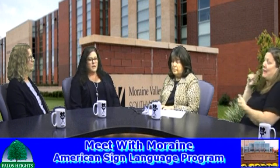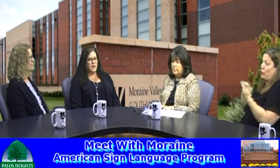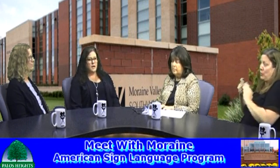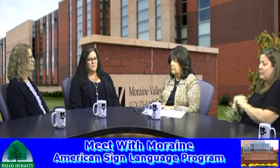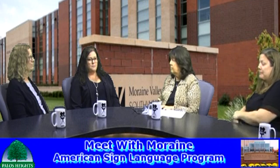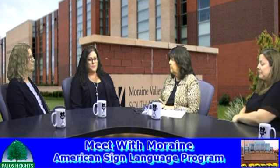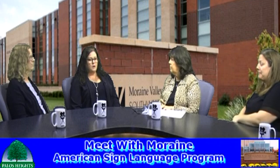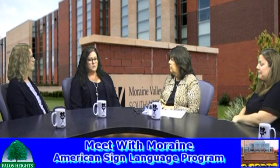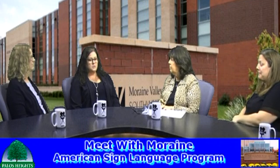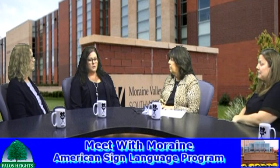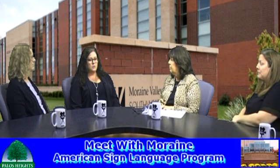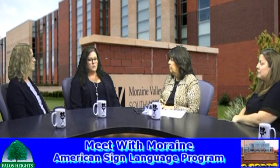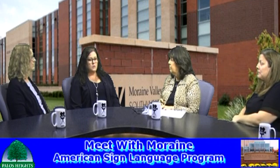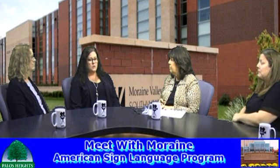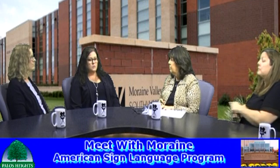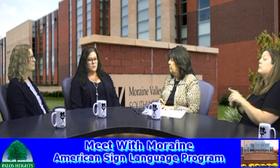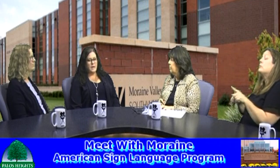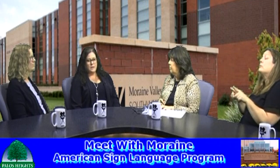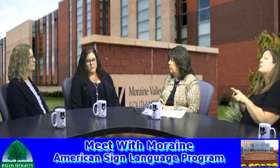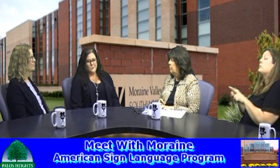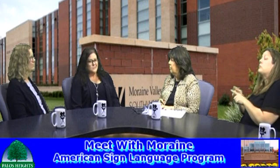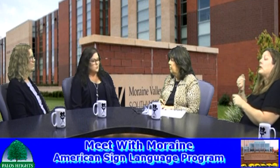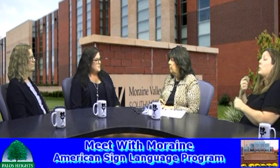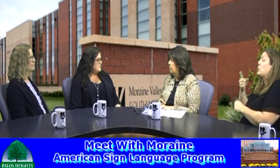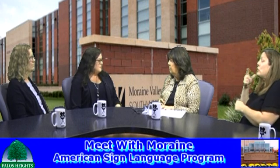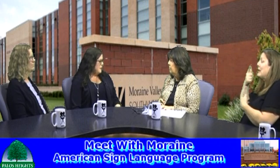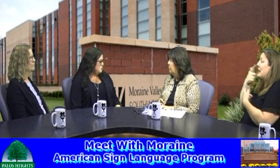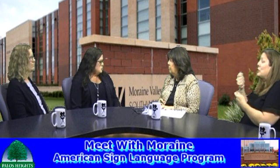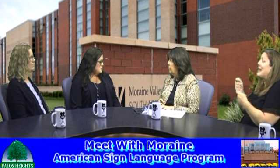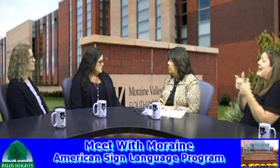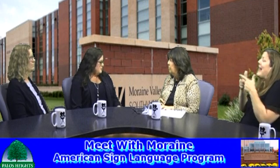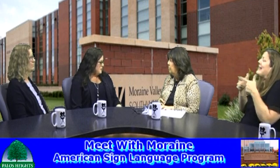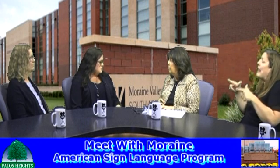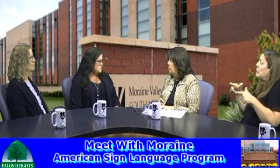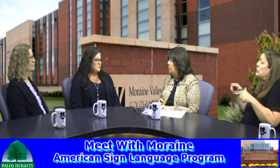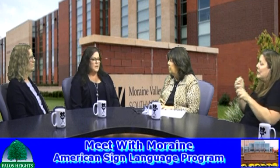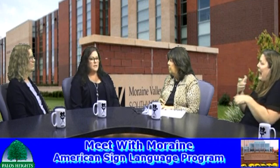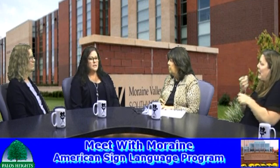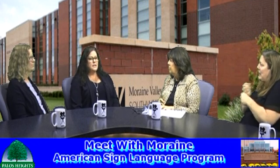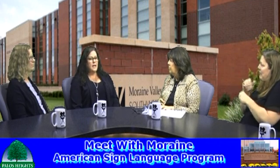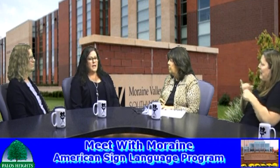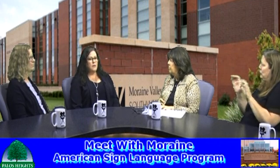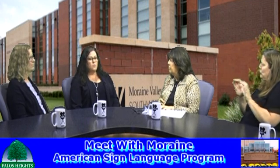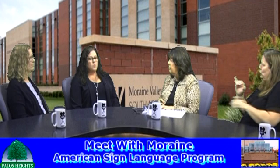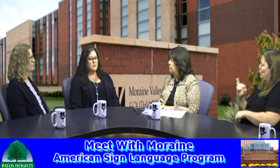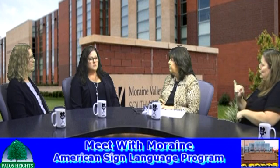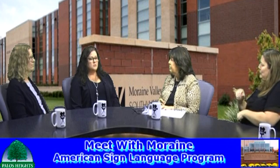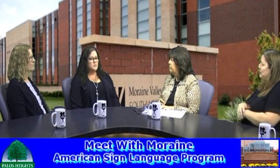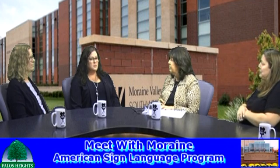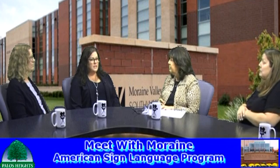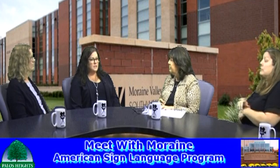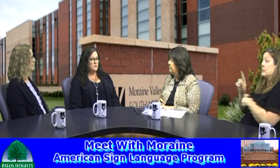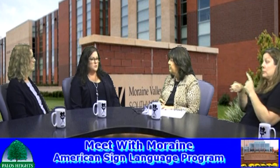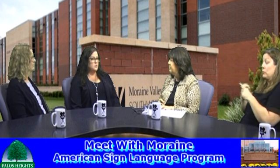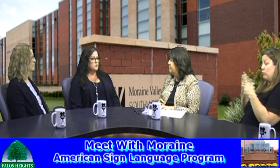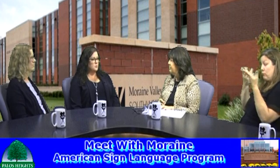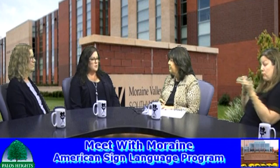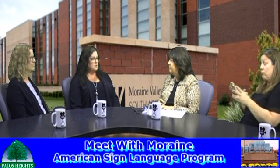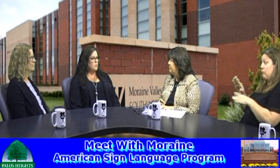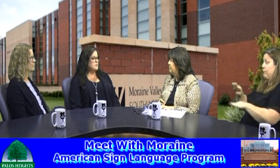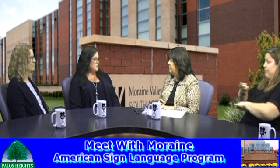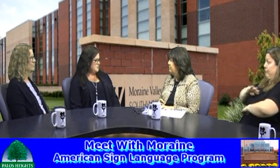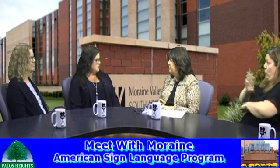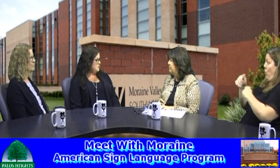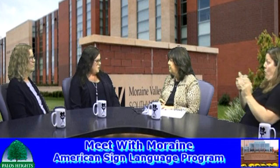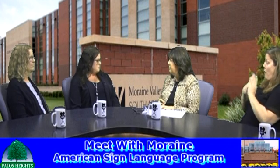community. Also, anyone who's interested in the language could get that certificate. And once you've completed, if you determine